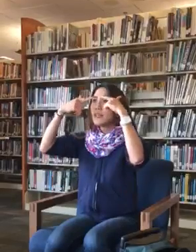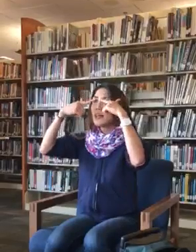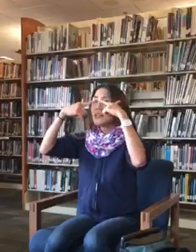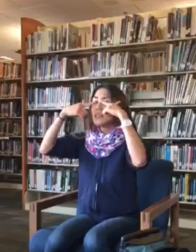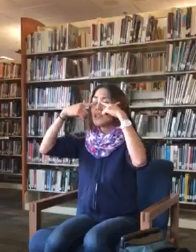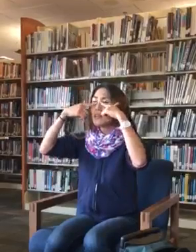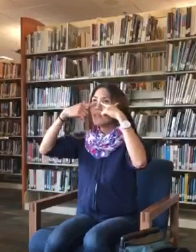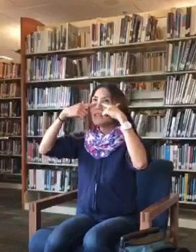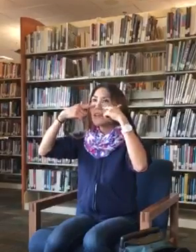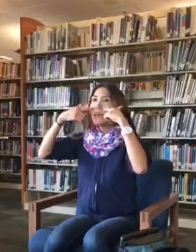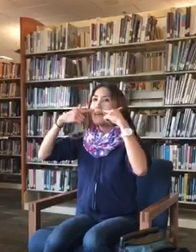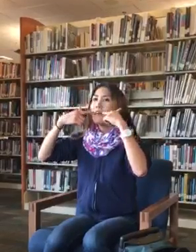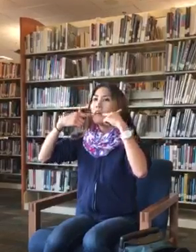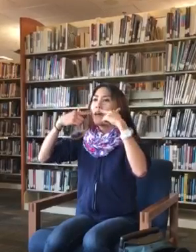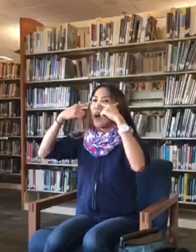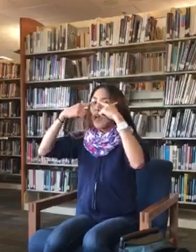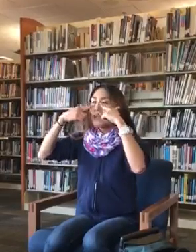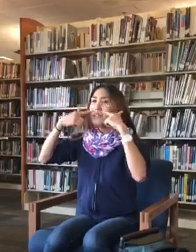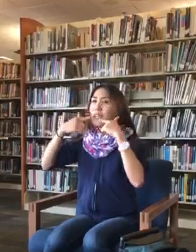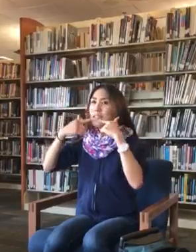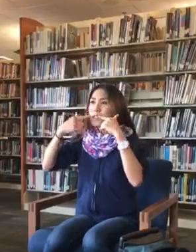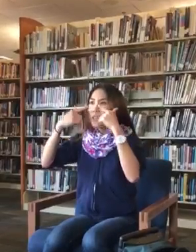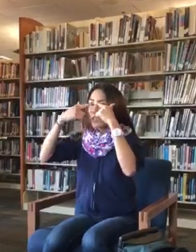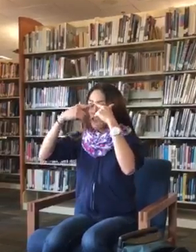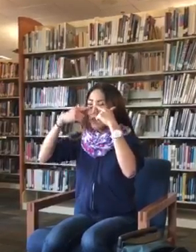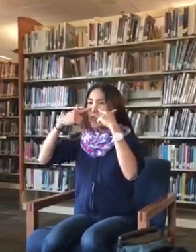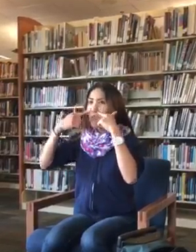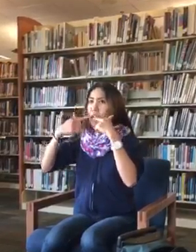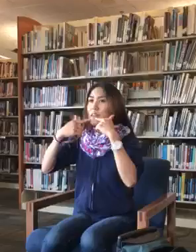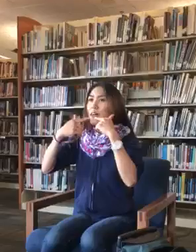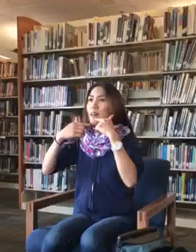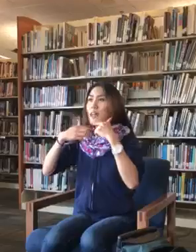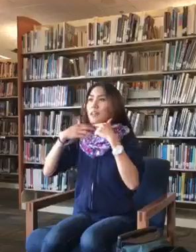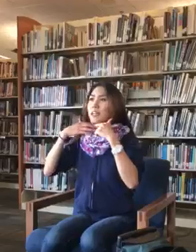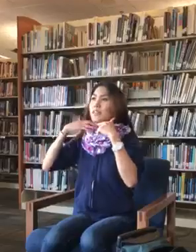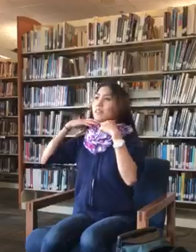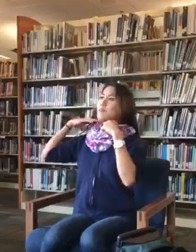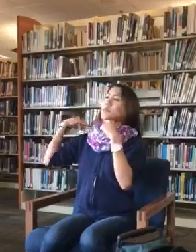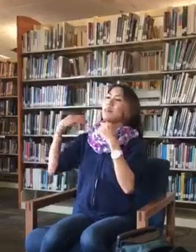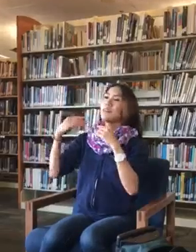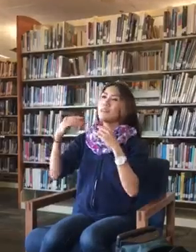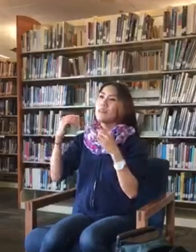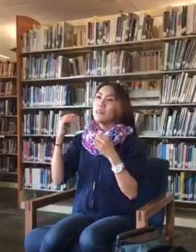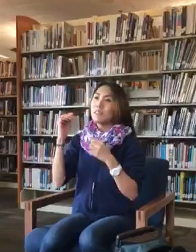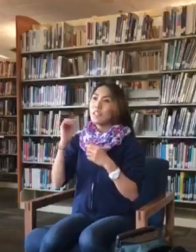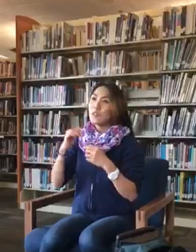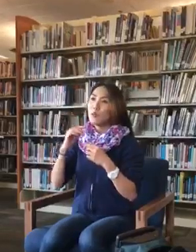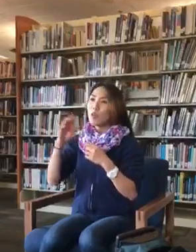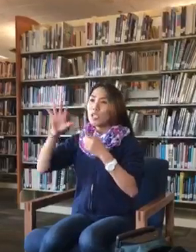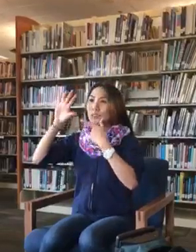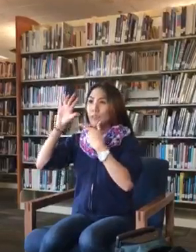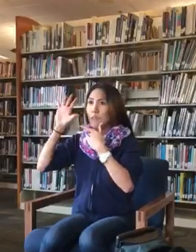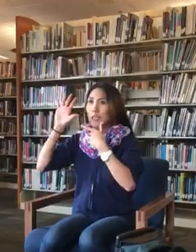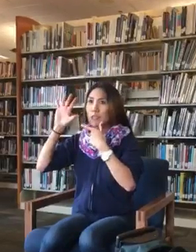that the tears, I could taste it. It dropped to my tongue, and I could taste it because the sensory portion of the facial